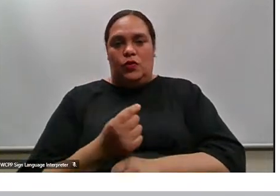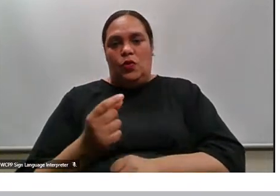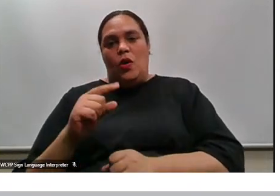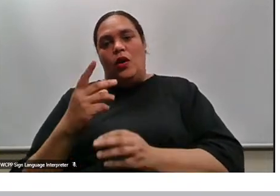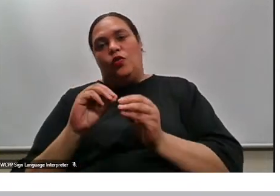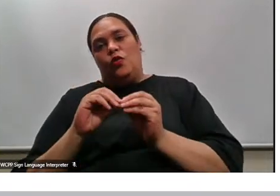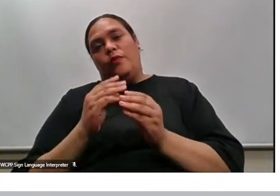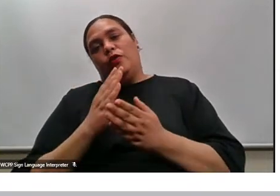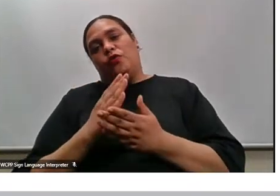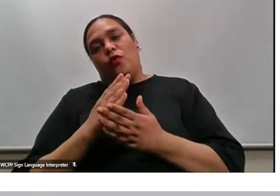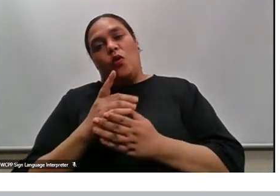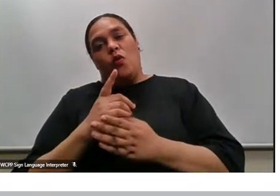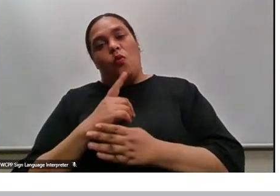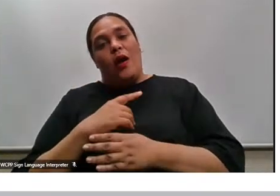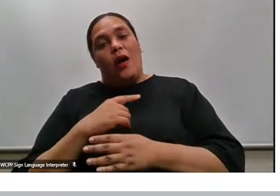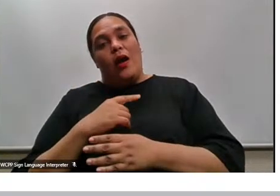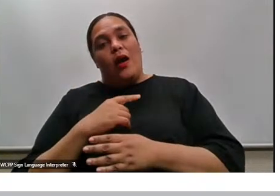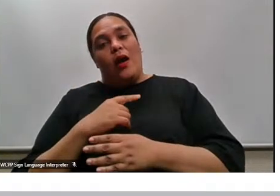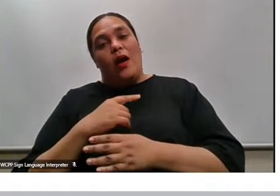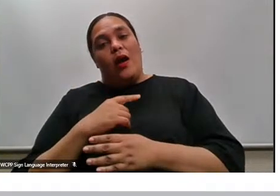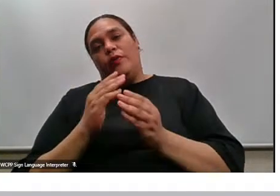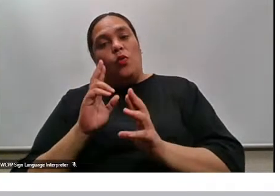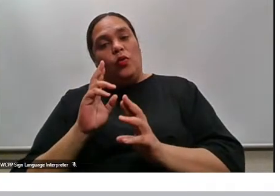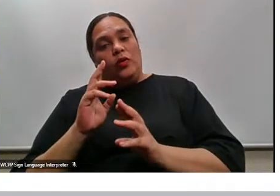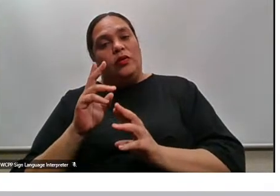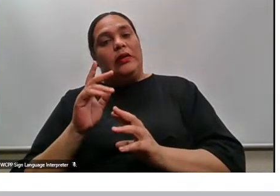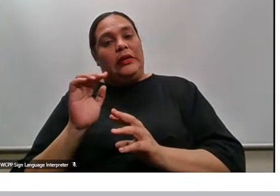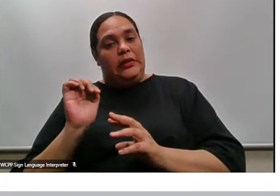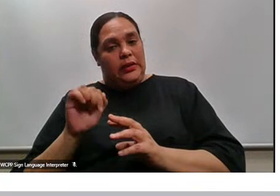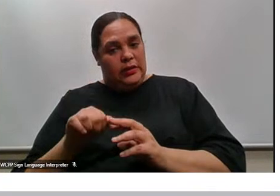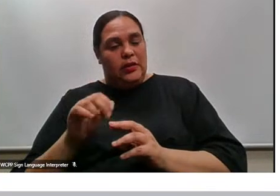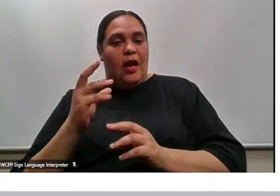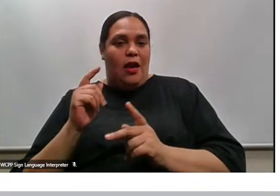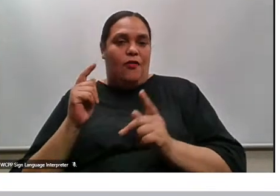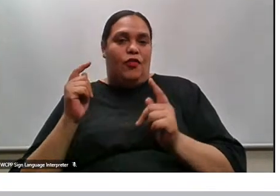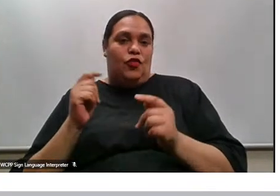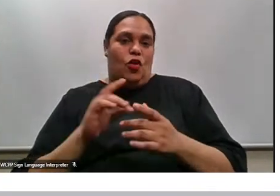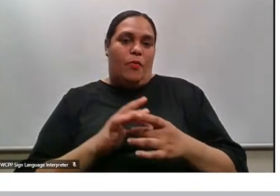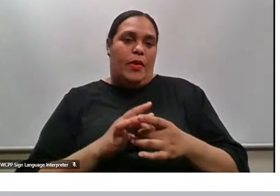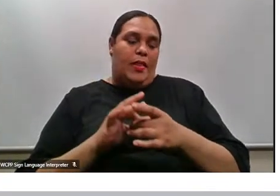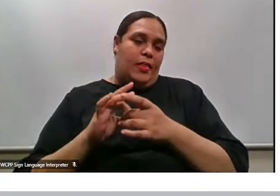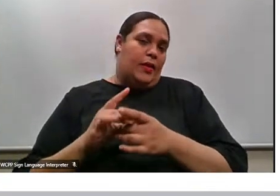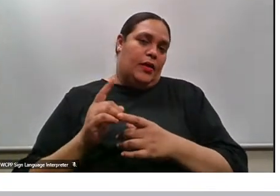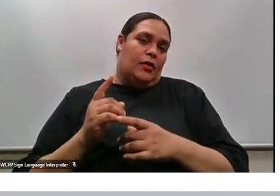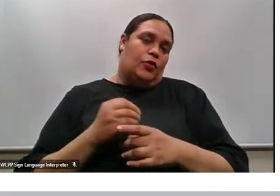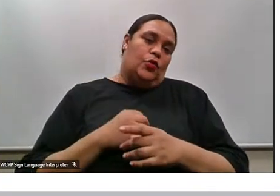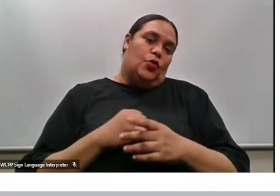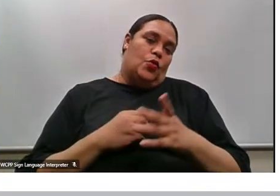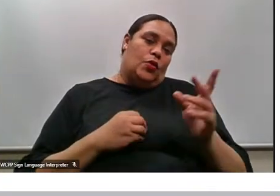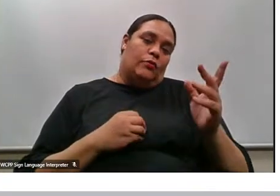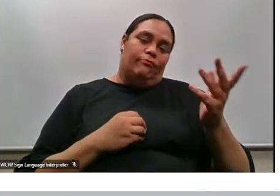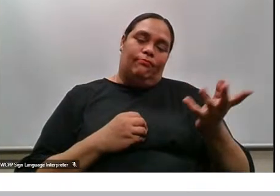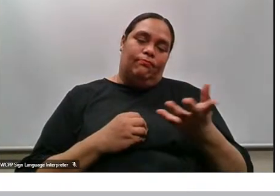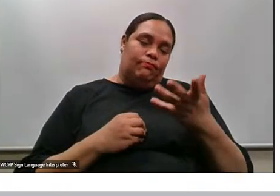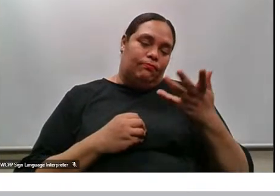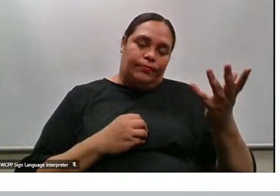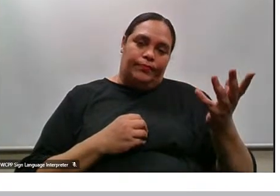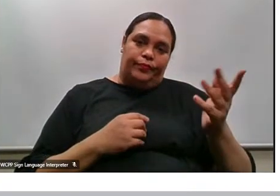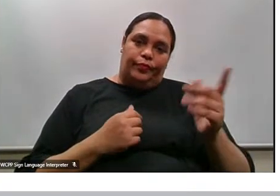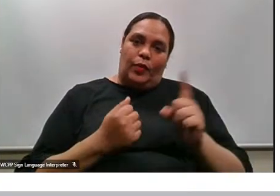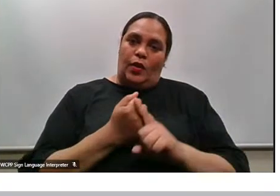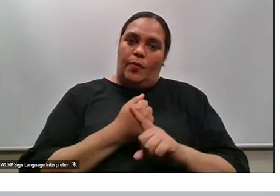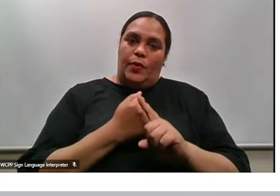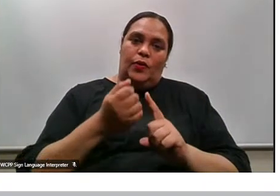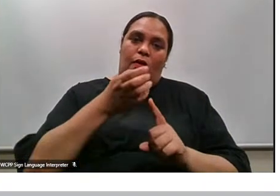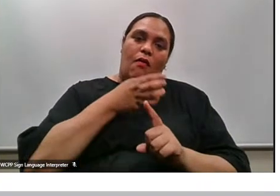making sure, like I said in my opening remarks, that yes, there's a strong link towards the abuse of